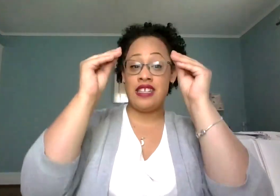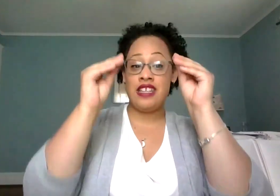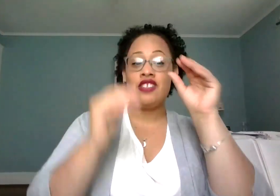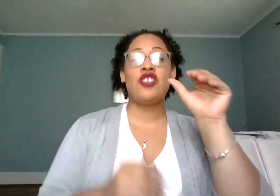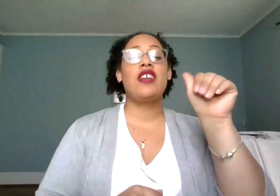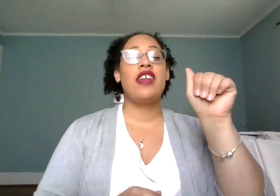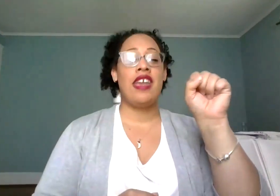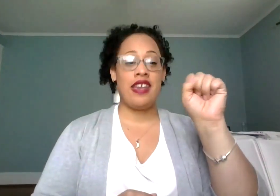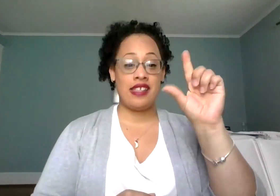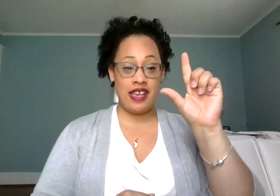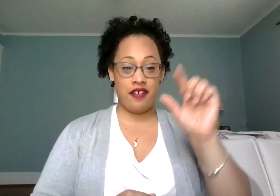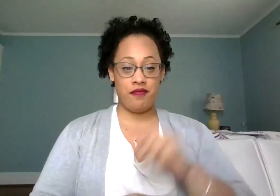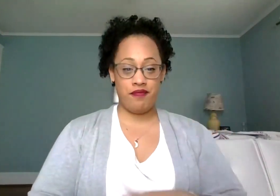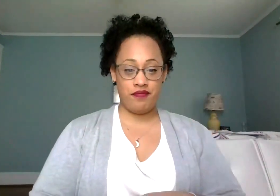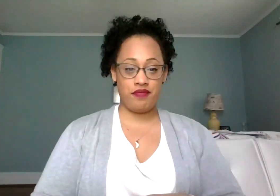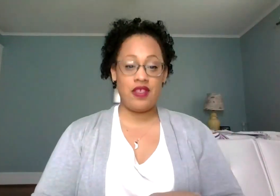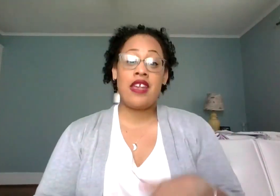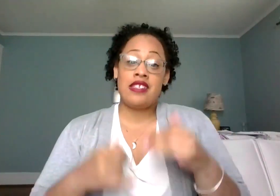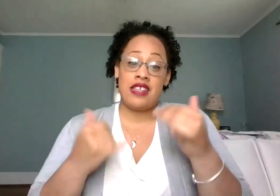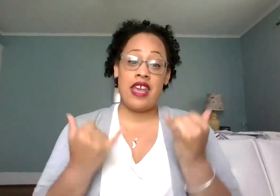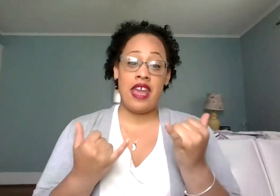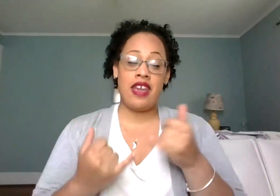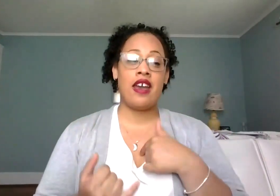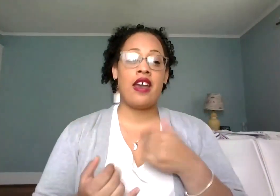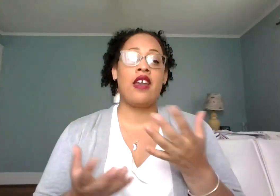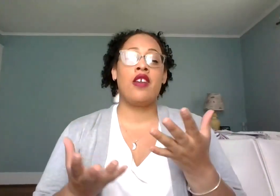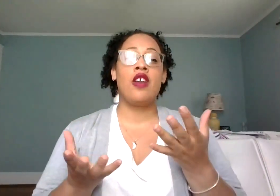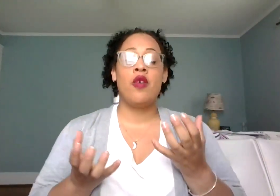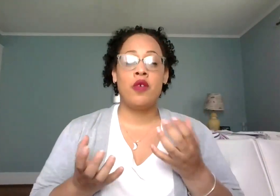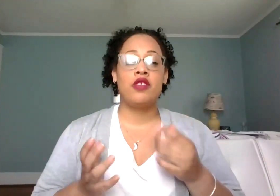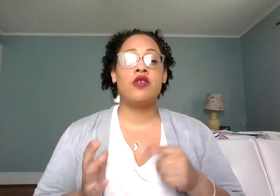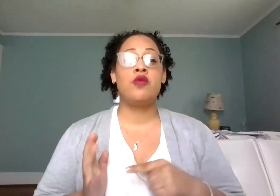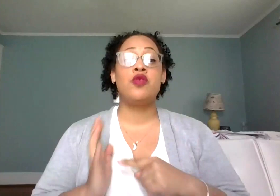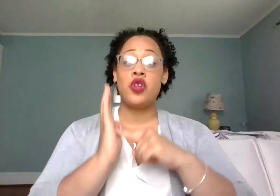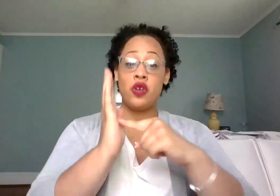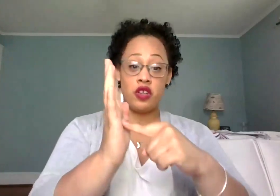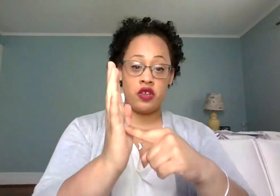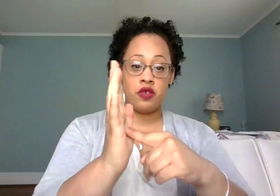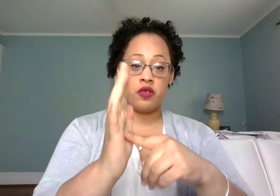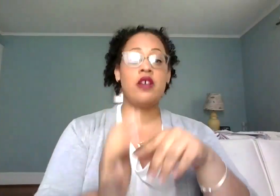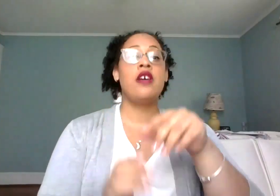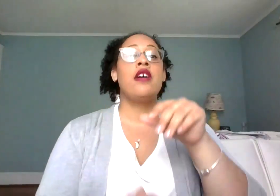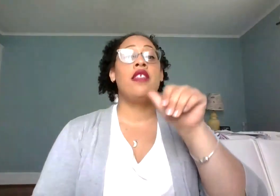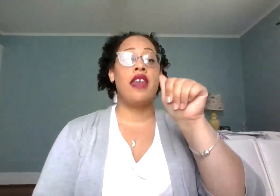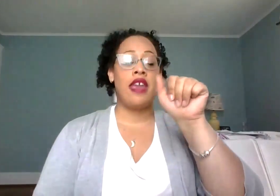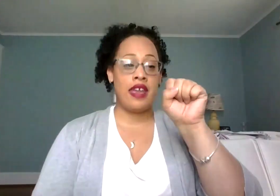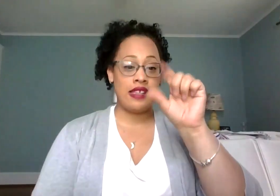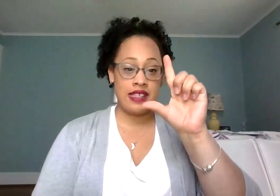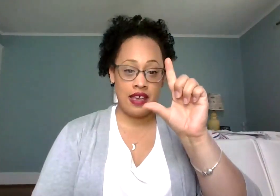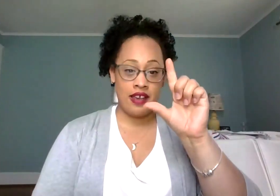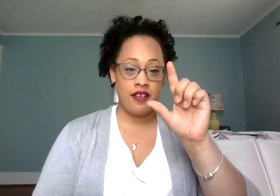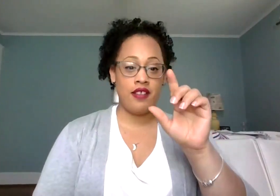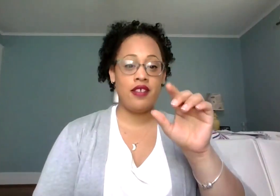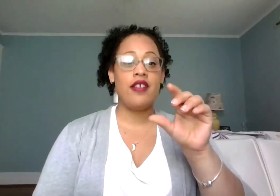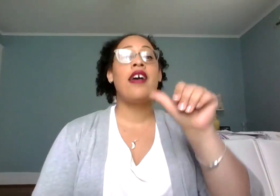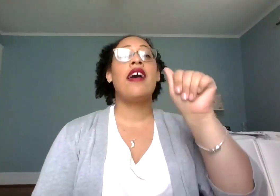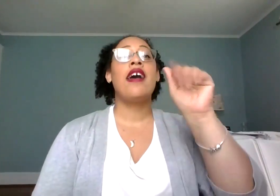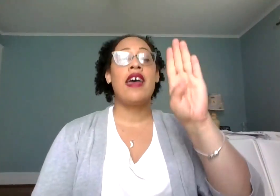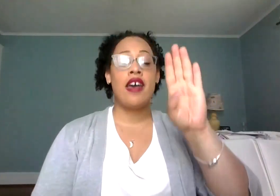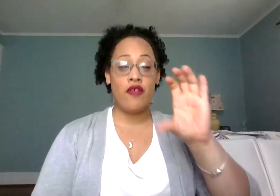teach ASL. Today I want to show you the ASL alphabet.